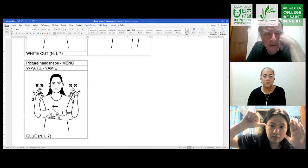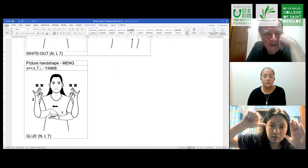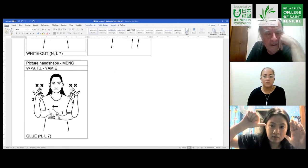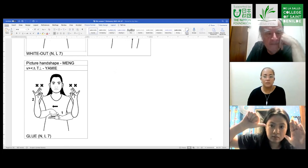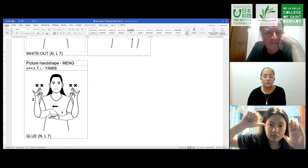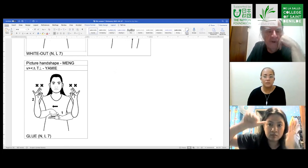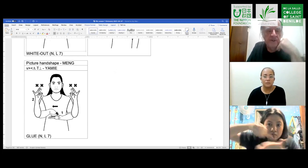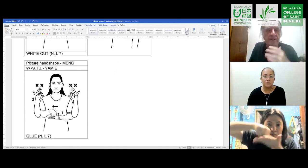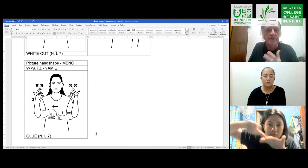So first, this